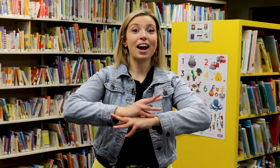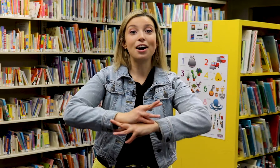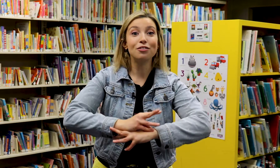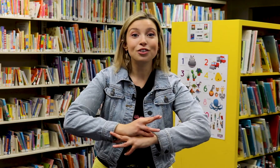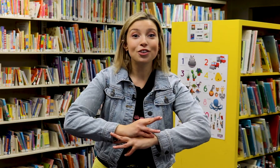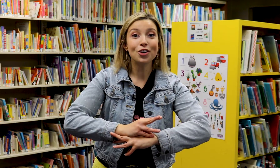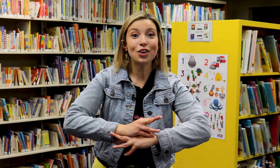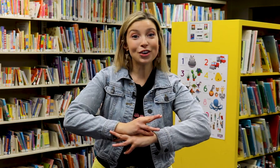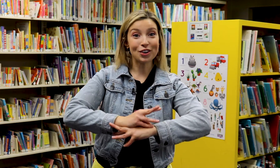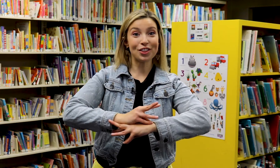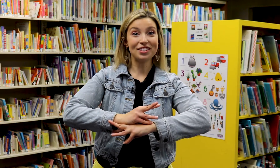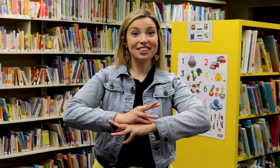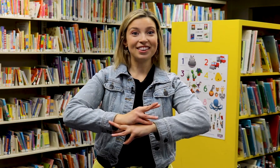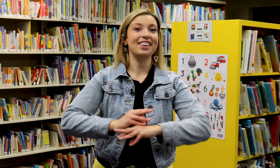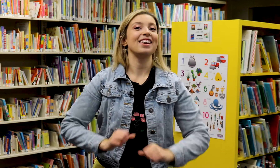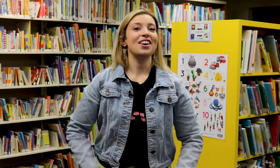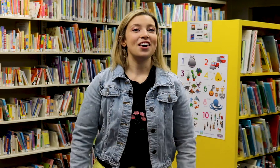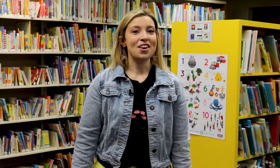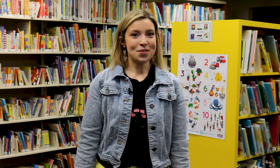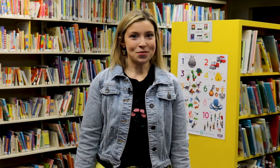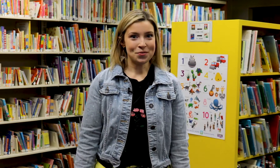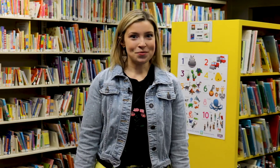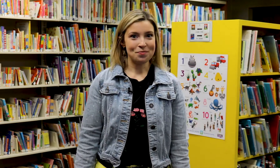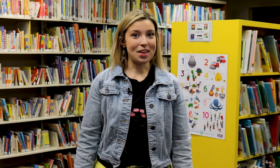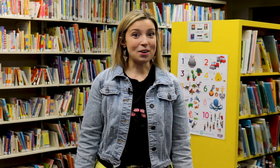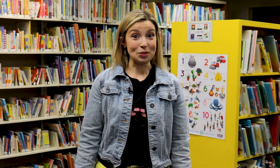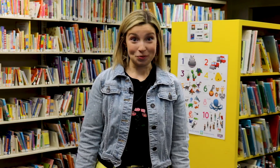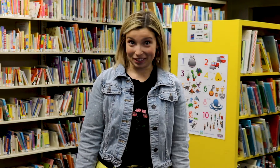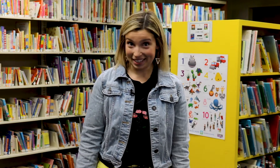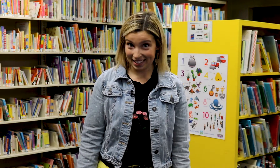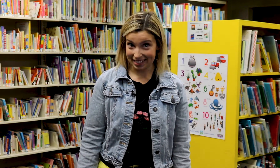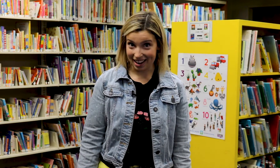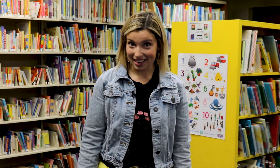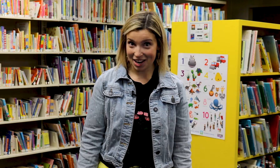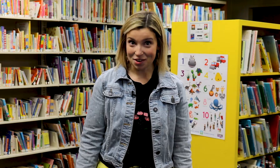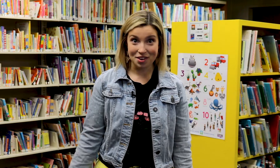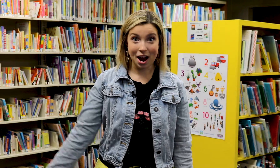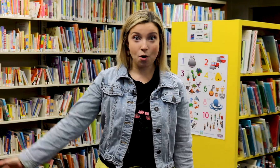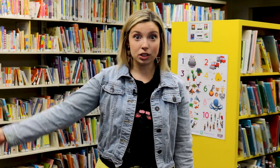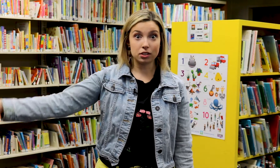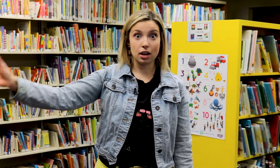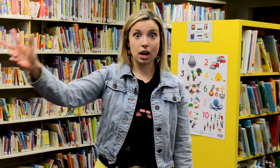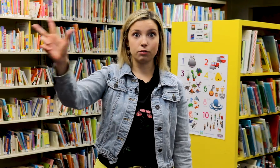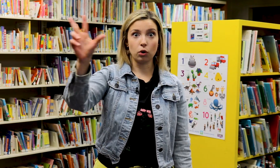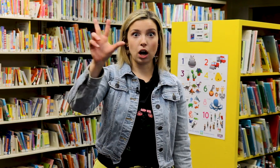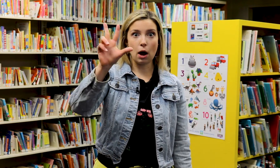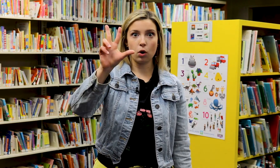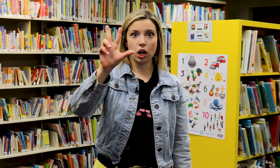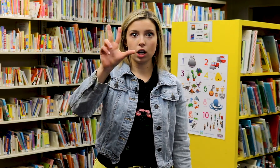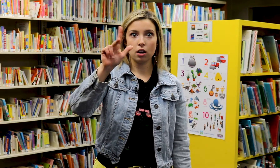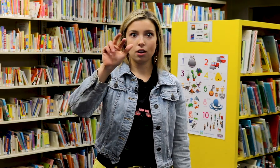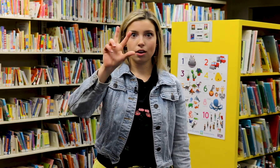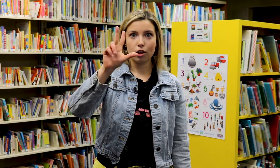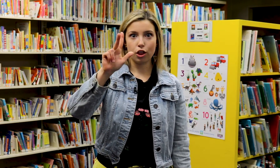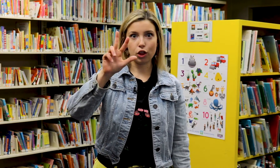have Earth. That was really exciting. Now it's time for our